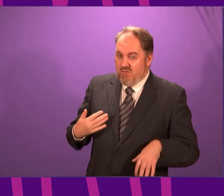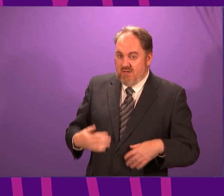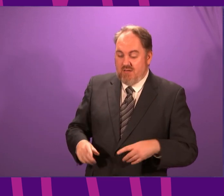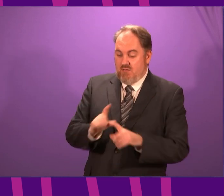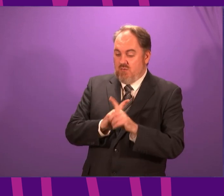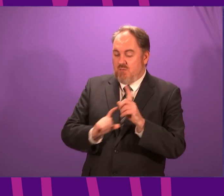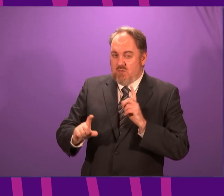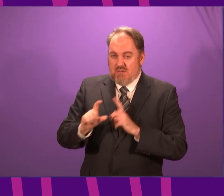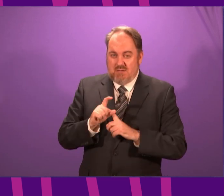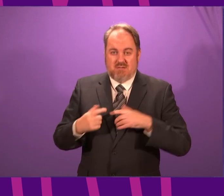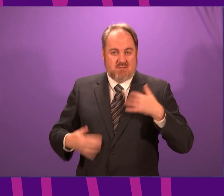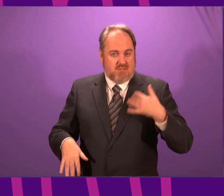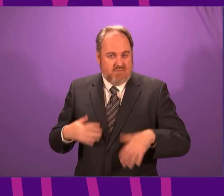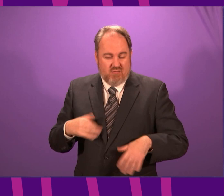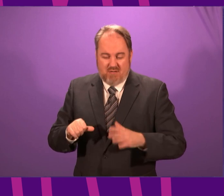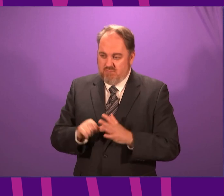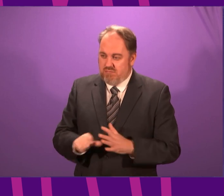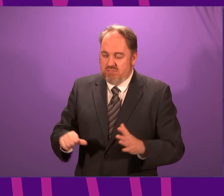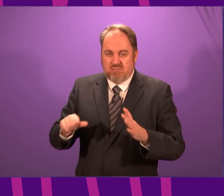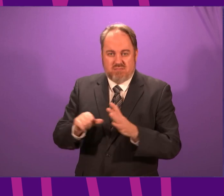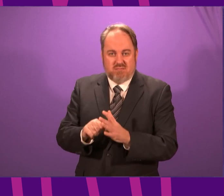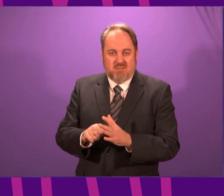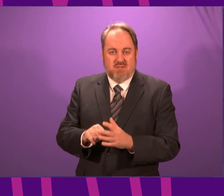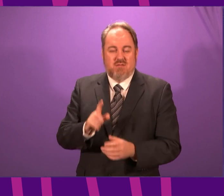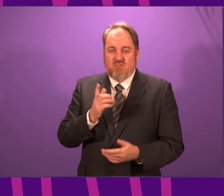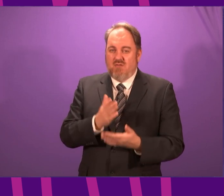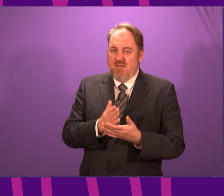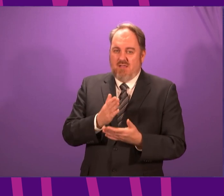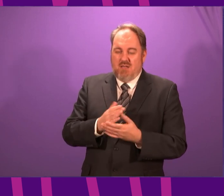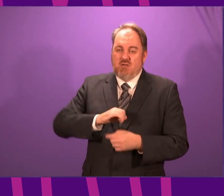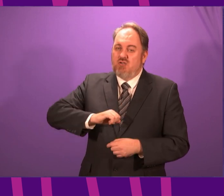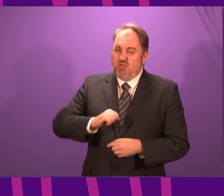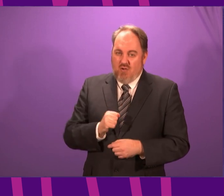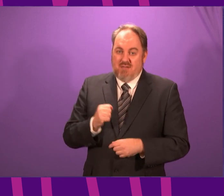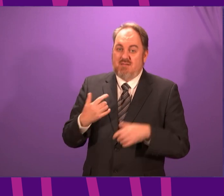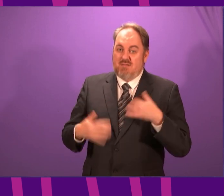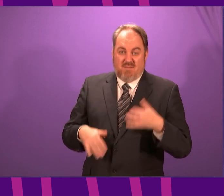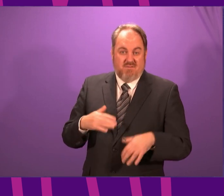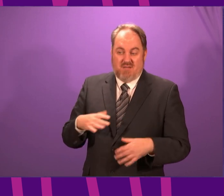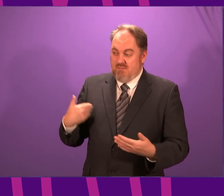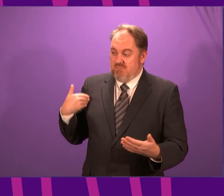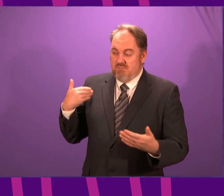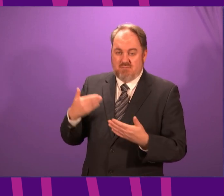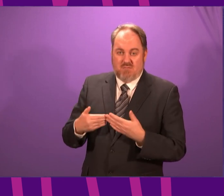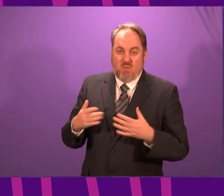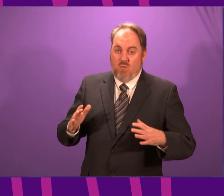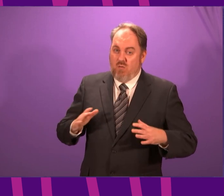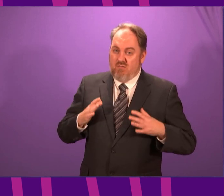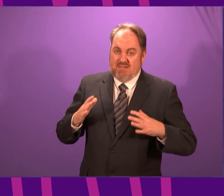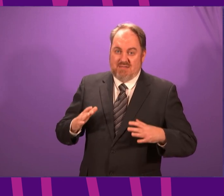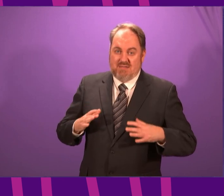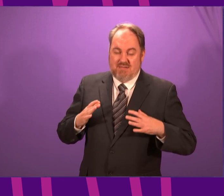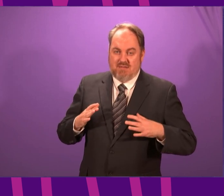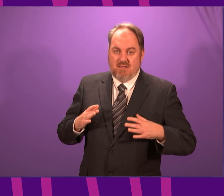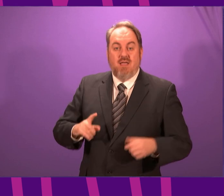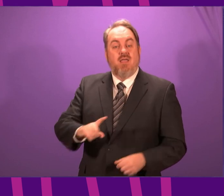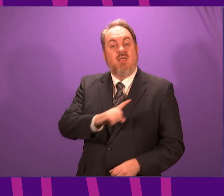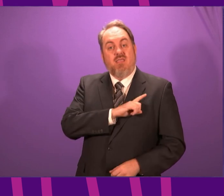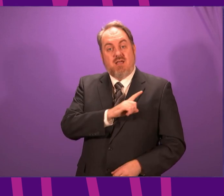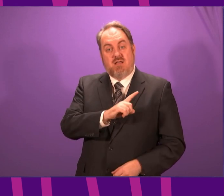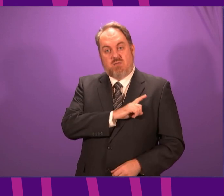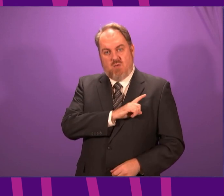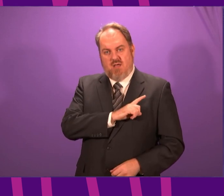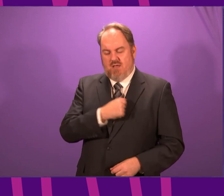communities are suffering. Scotland has already paid a price, which is why it remains our firm